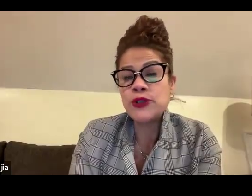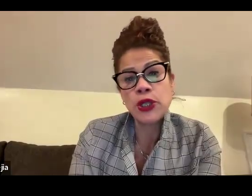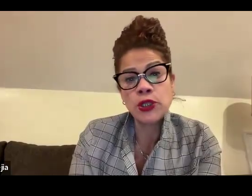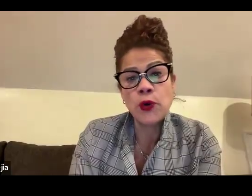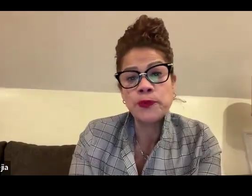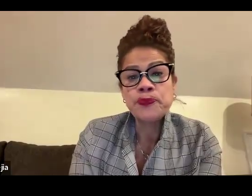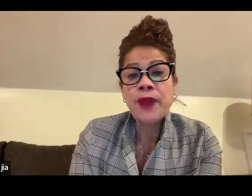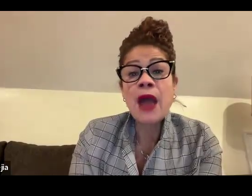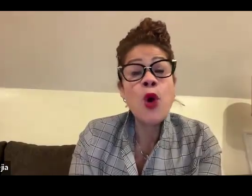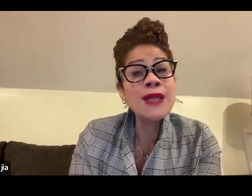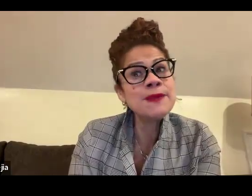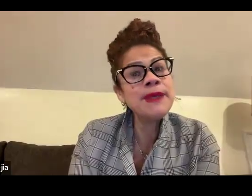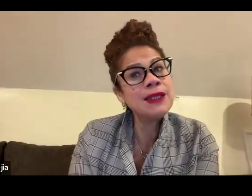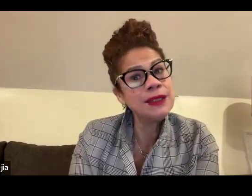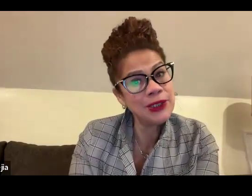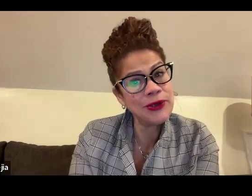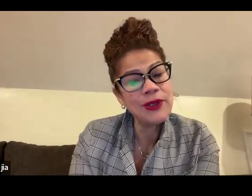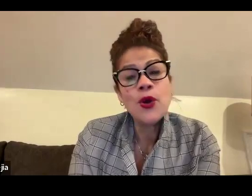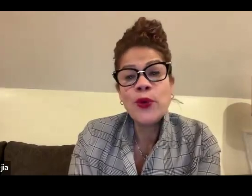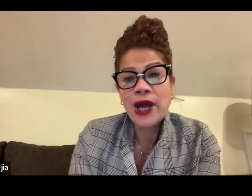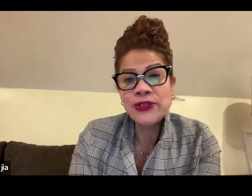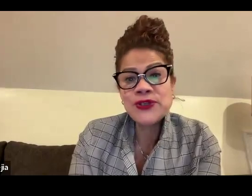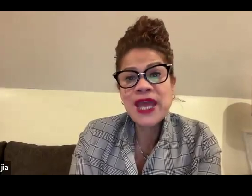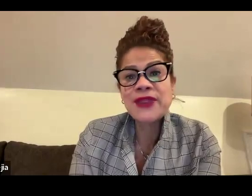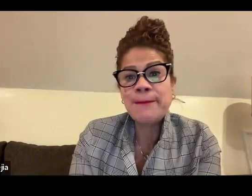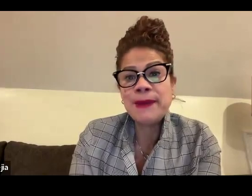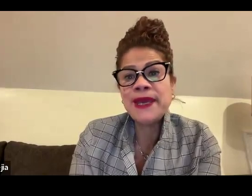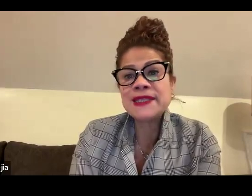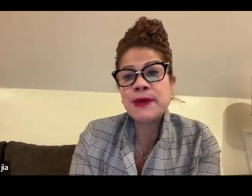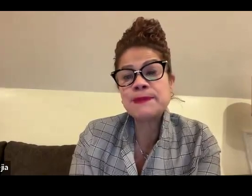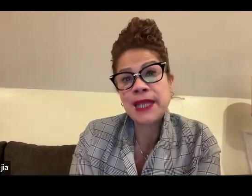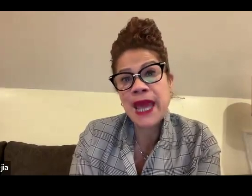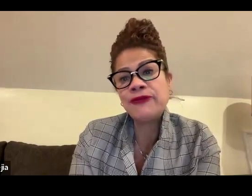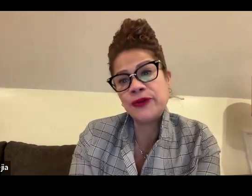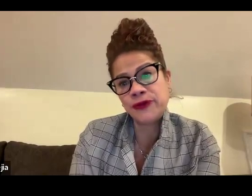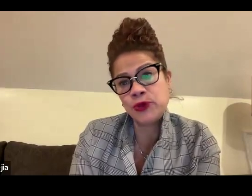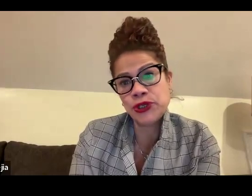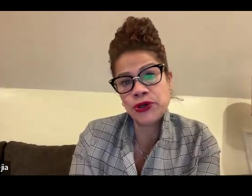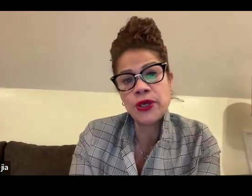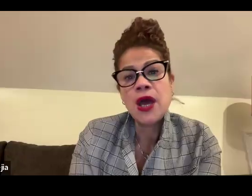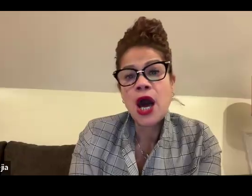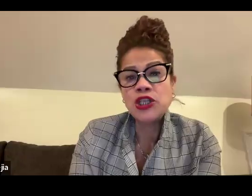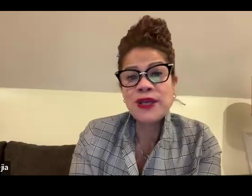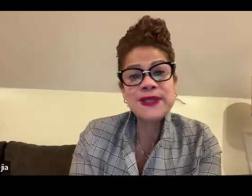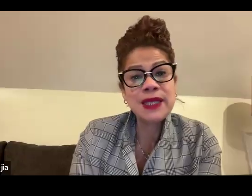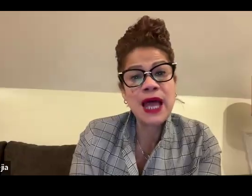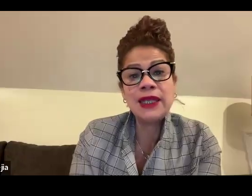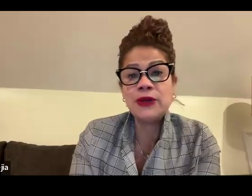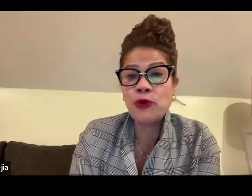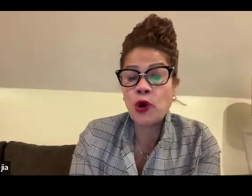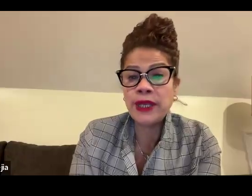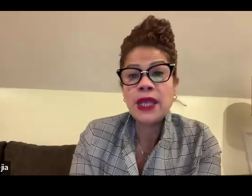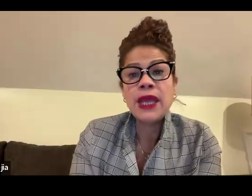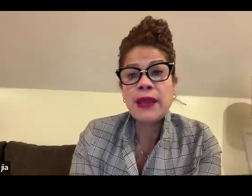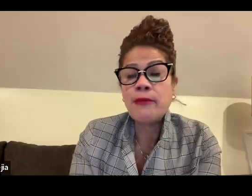enrollment numbers alone. I want to be clear. We understand that BPS must plan for the future, address